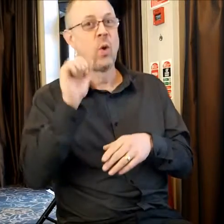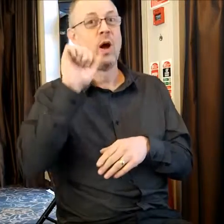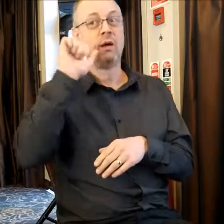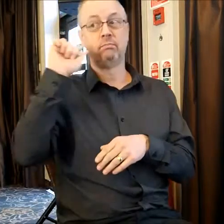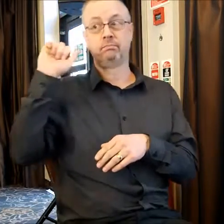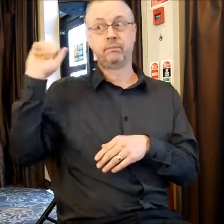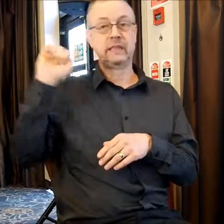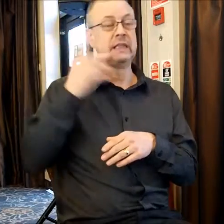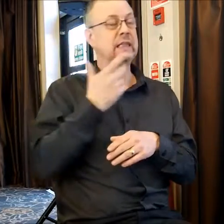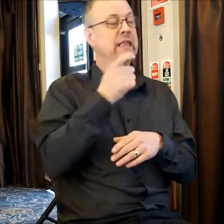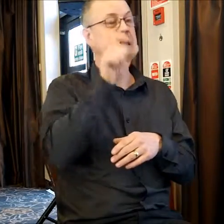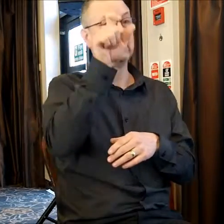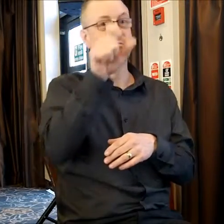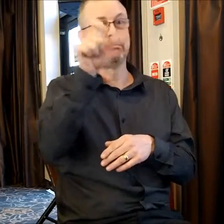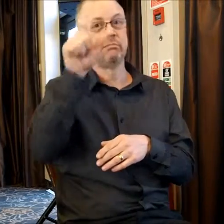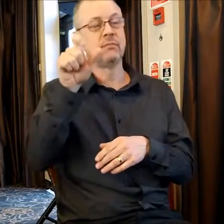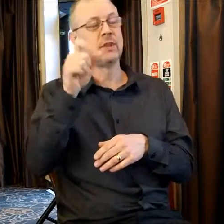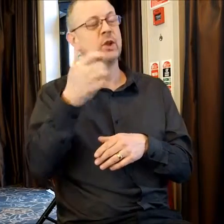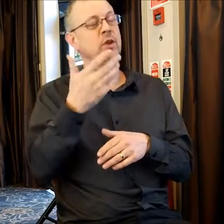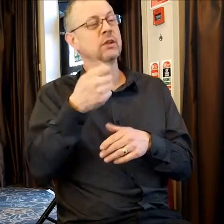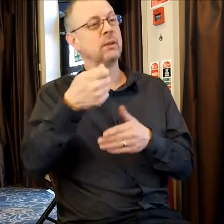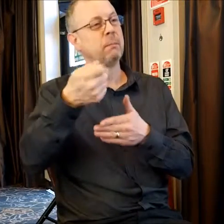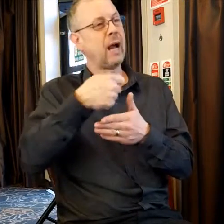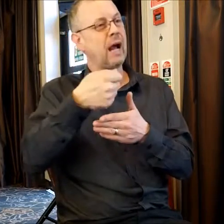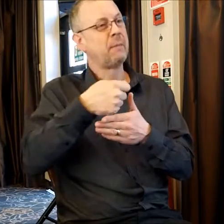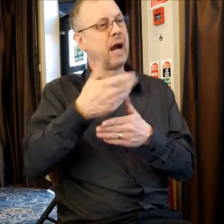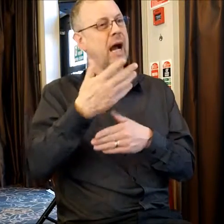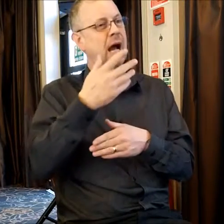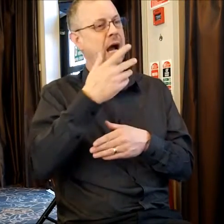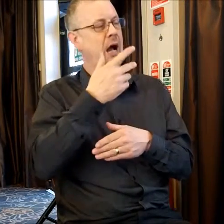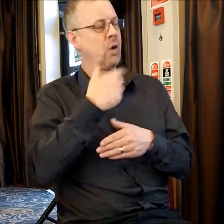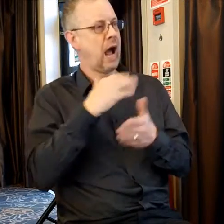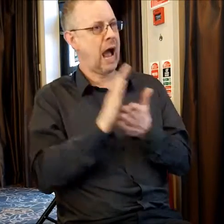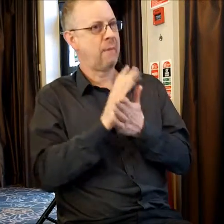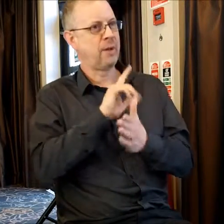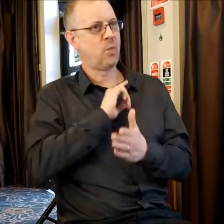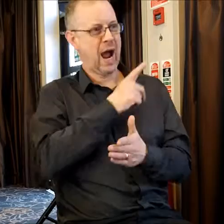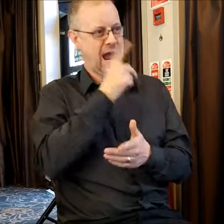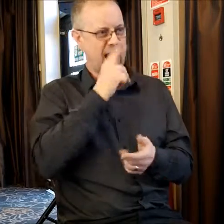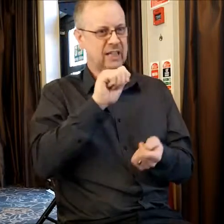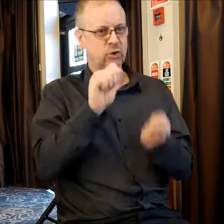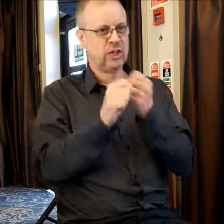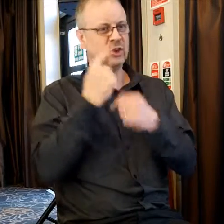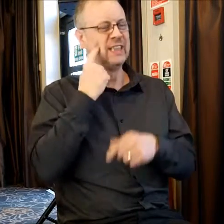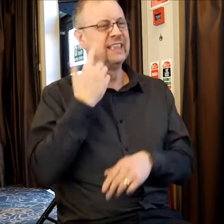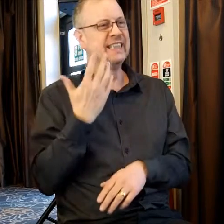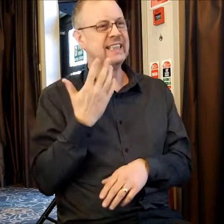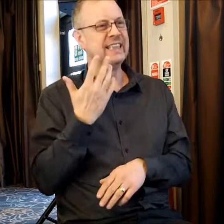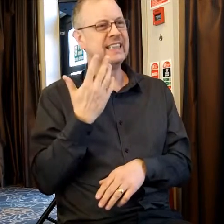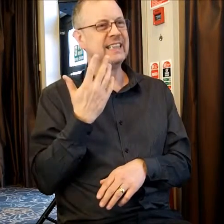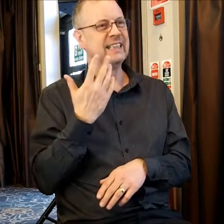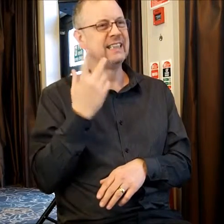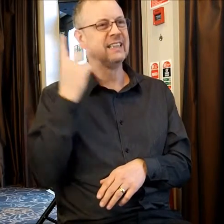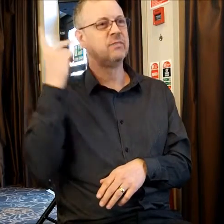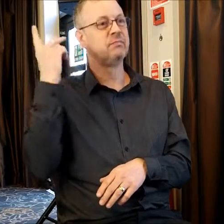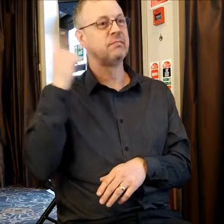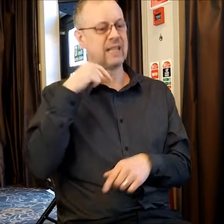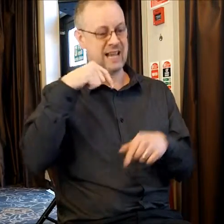with that, rather than sometimes in the UK, I feel the answer to everything is no. No, we have a policy. No, we